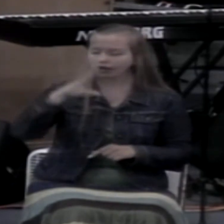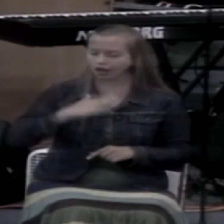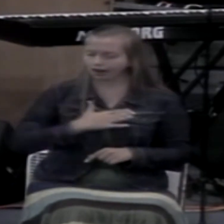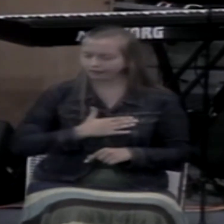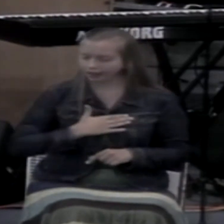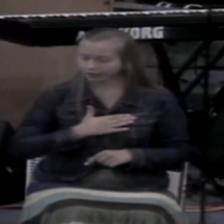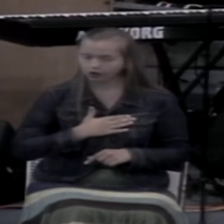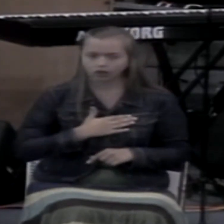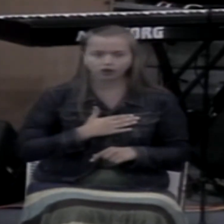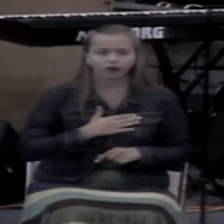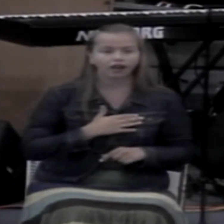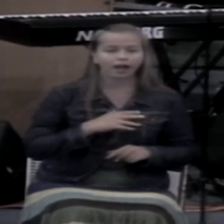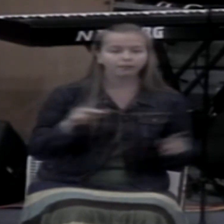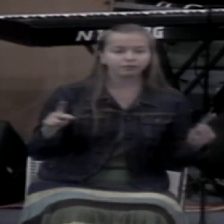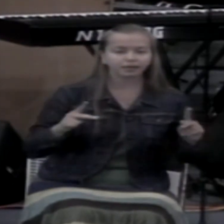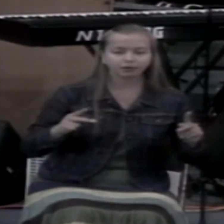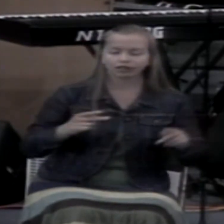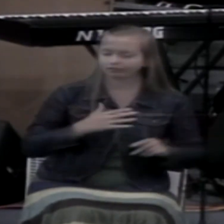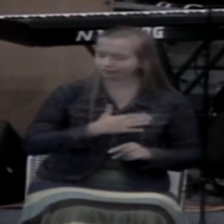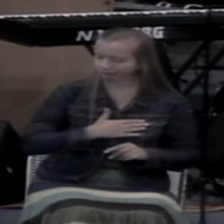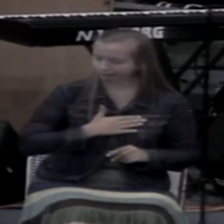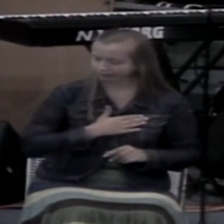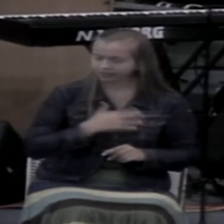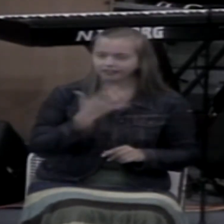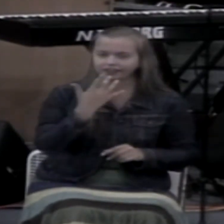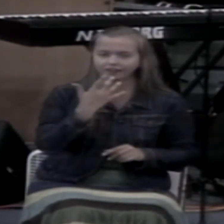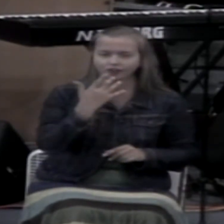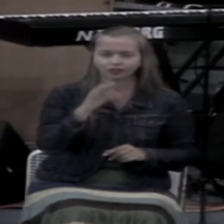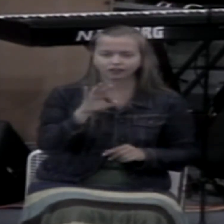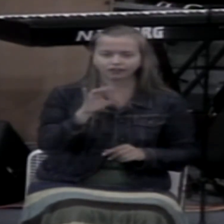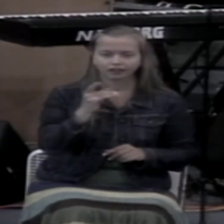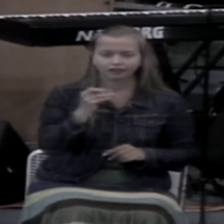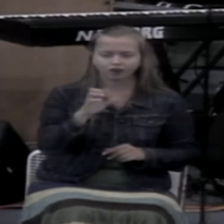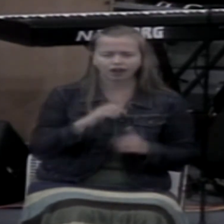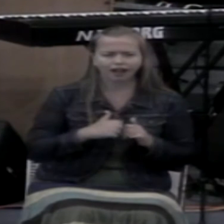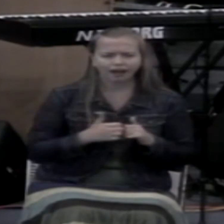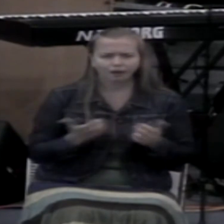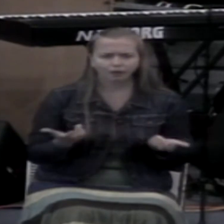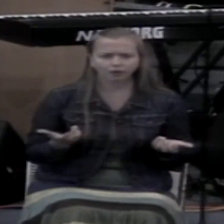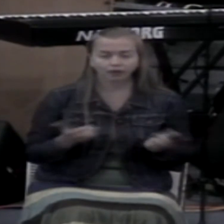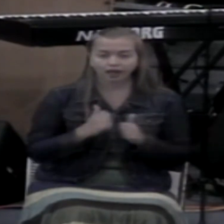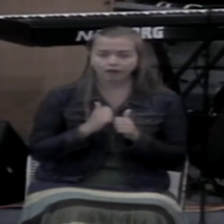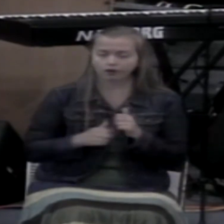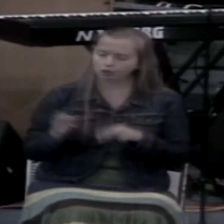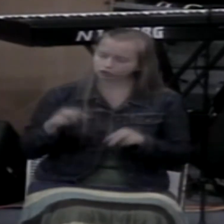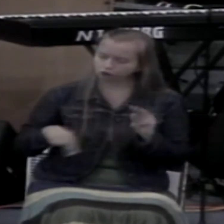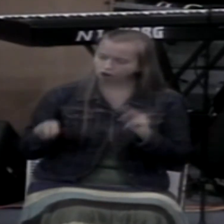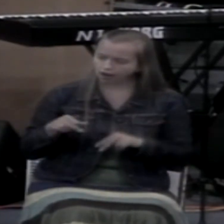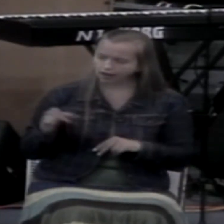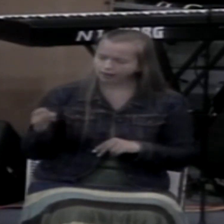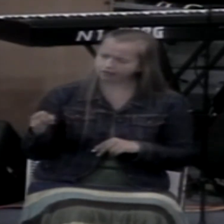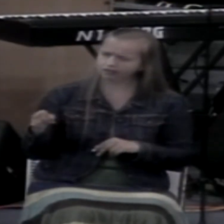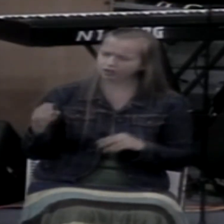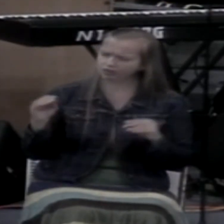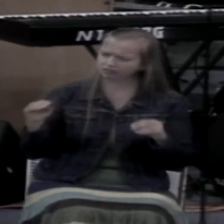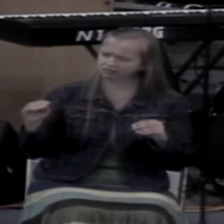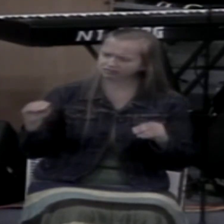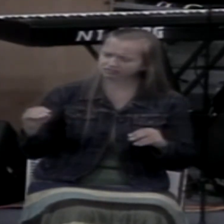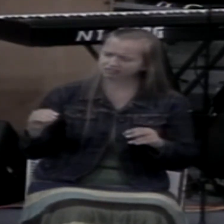pull rank, and he submitted himself. And those scribes says, wow, what